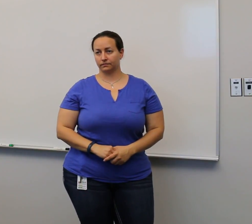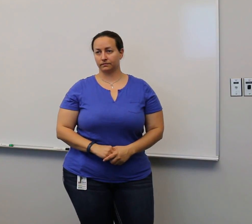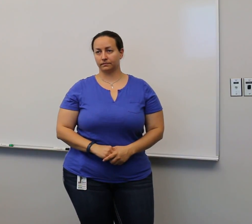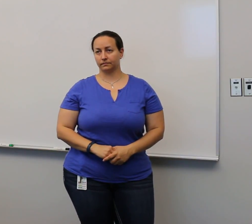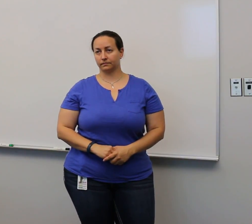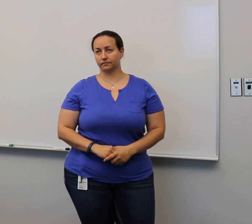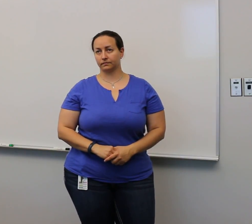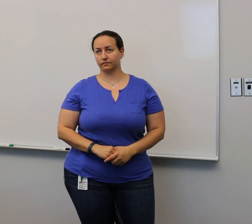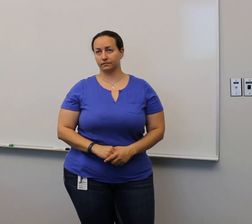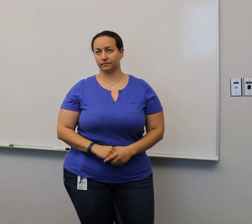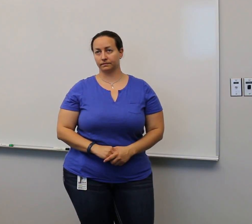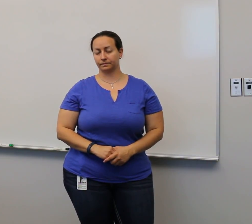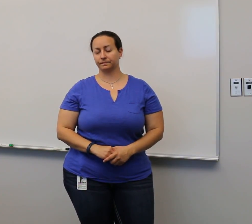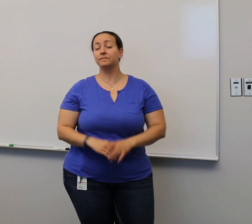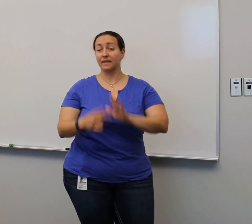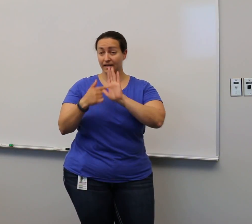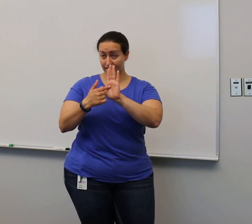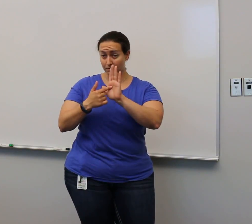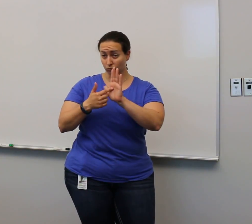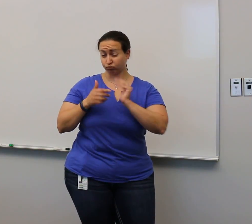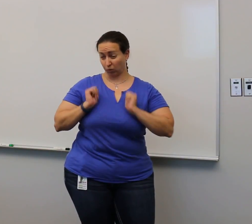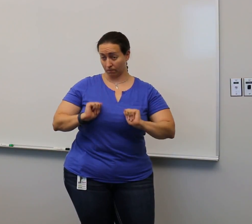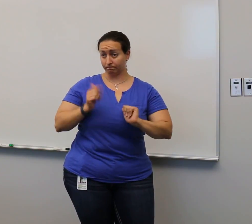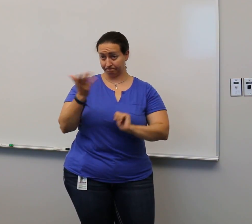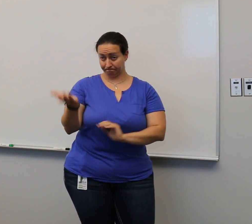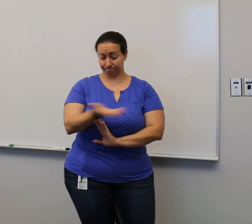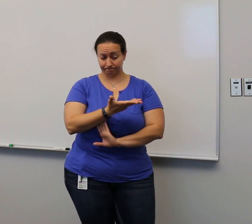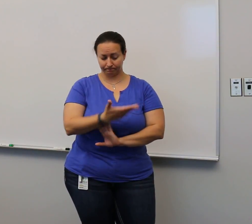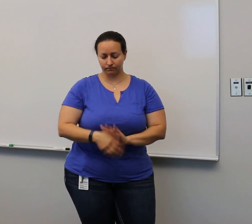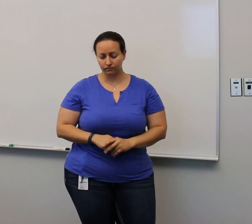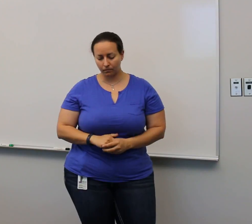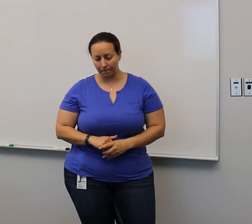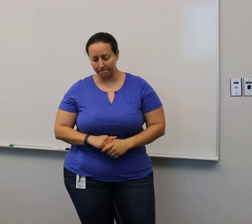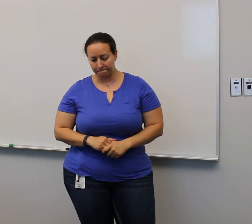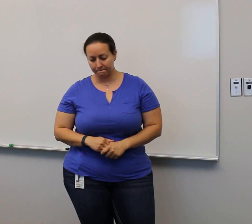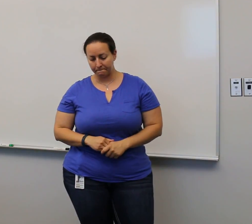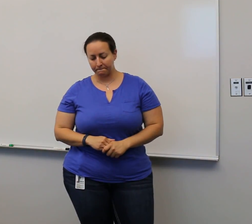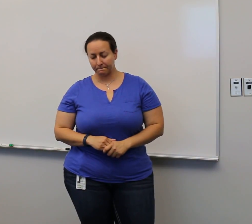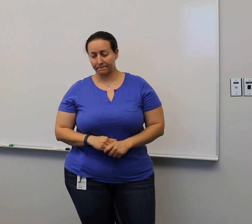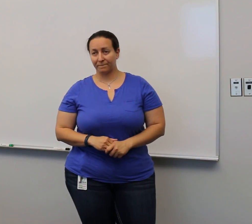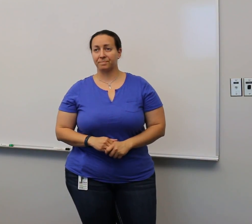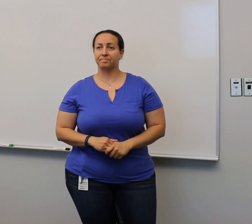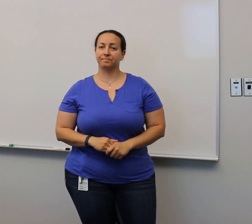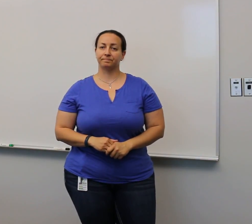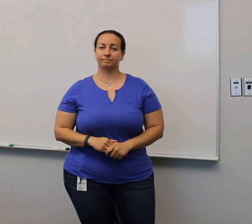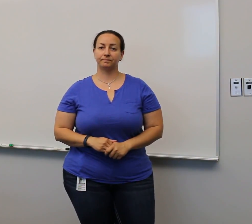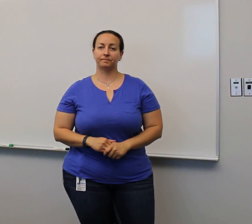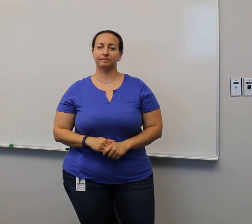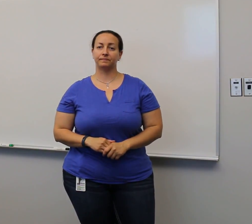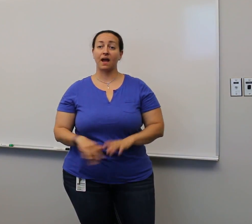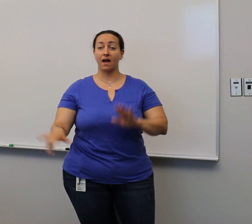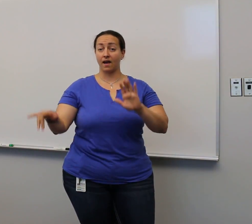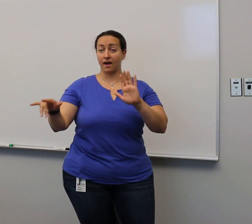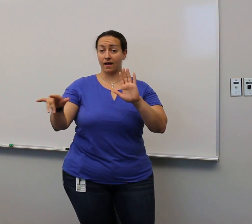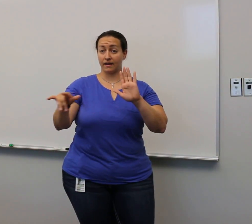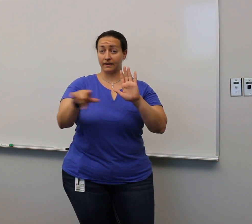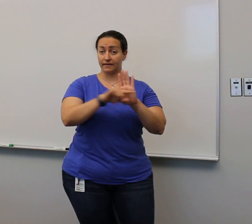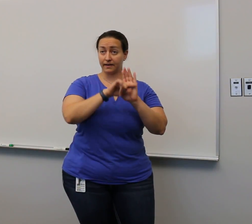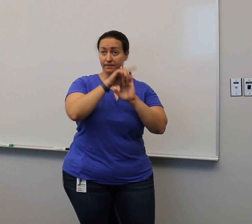Let's try some examples. If I wanted to determine what -3 take away 1 equals, I could